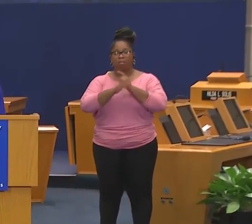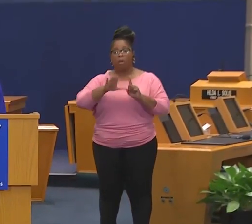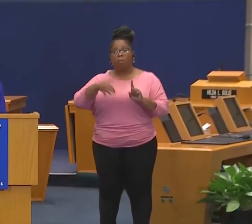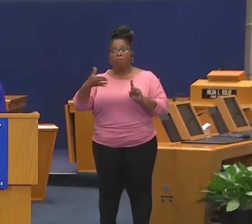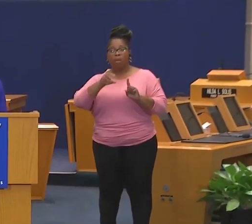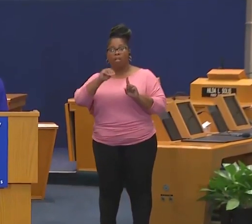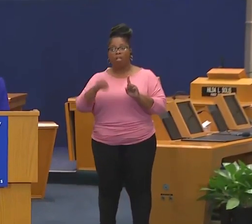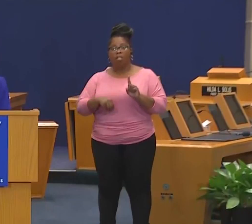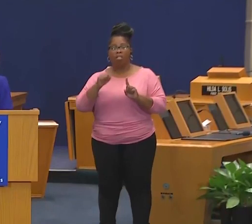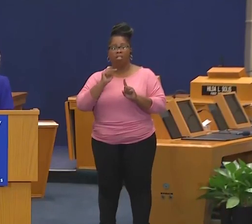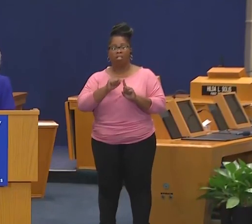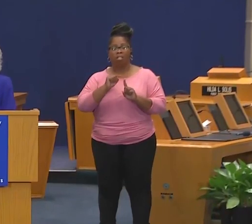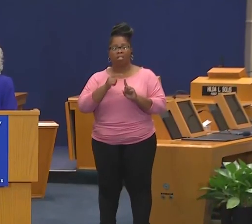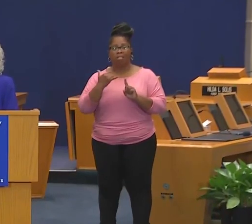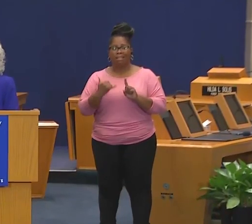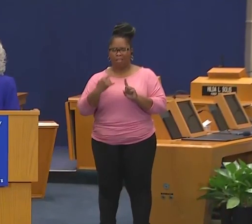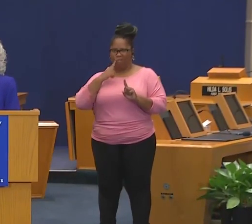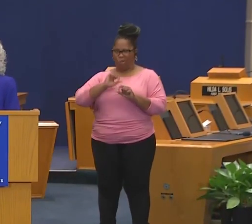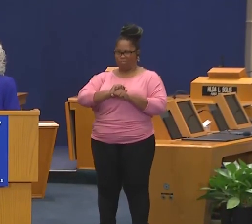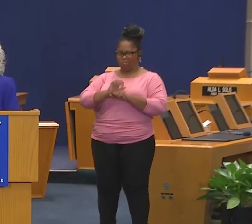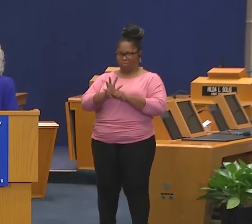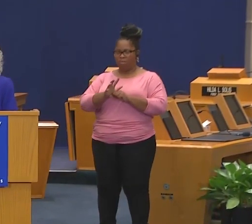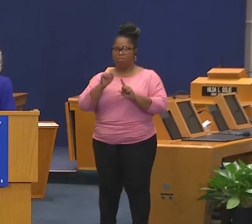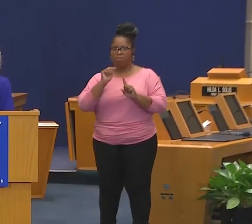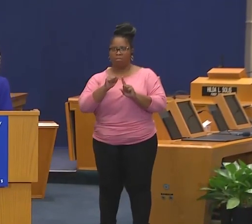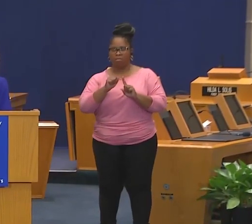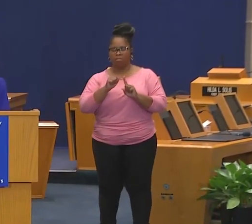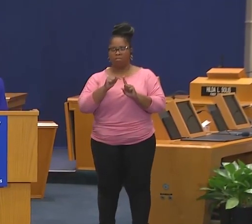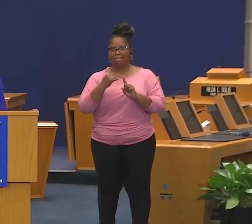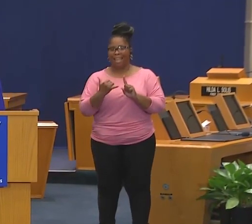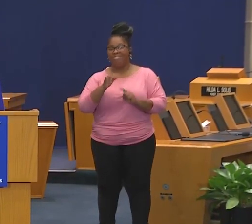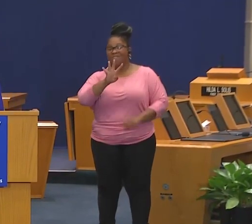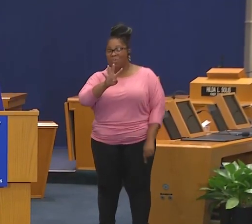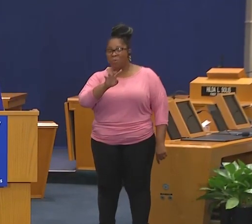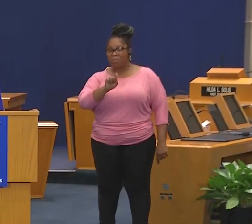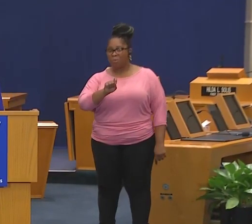rate is now for COVID-19 is now